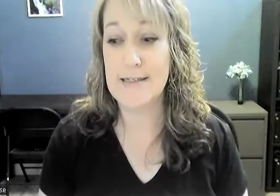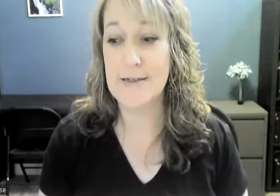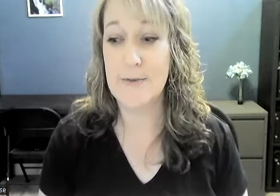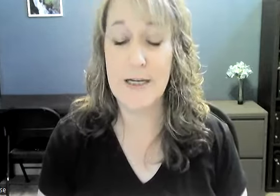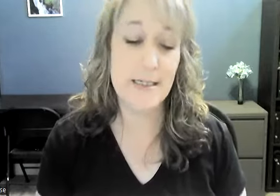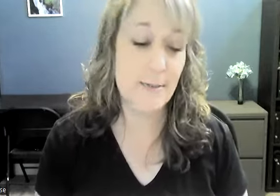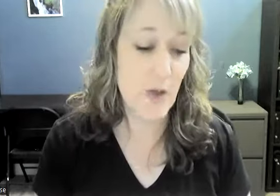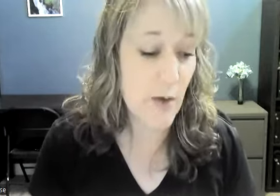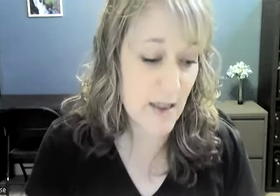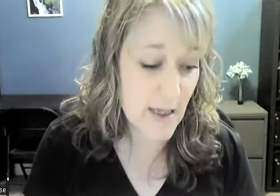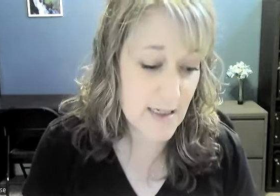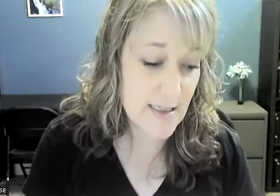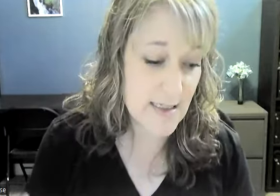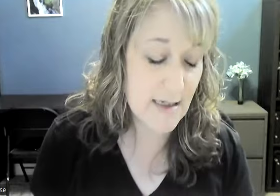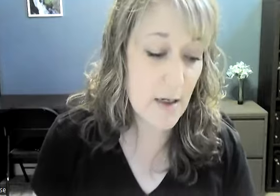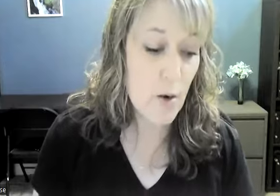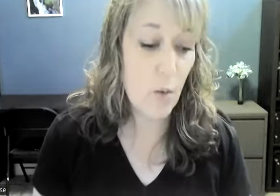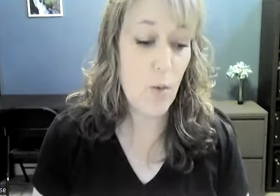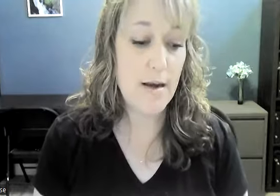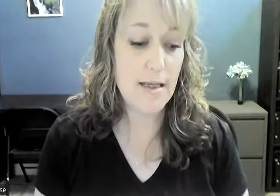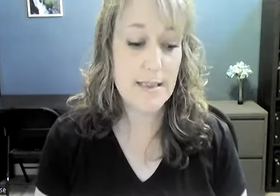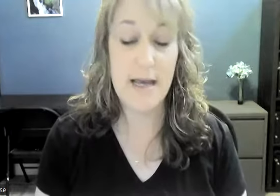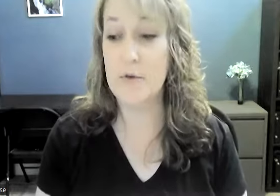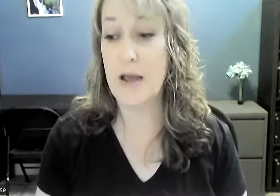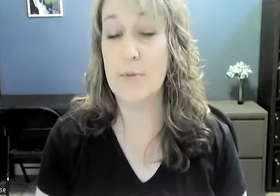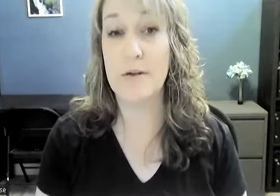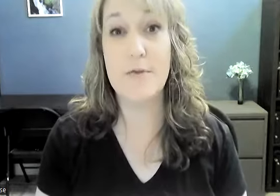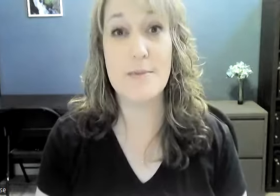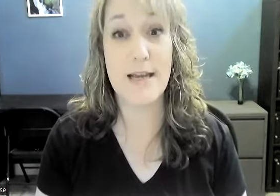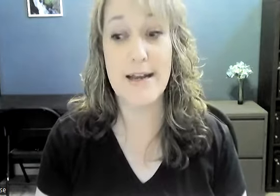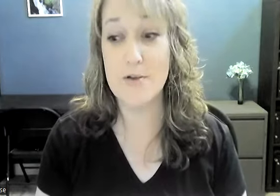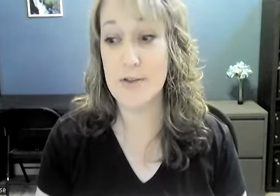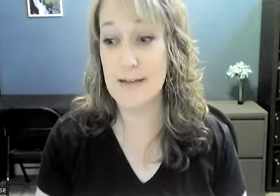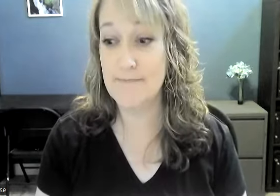different idea. Okay, that is lesson 110 vocabulary from Signing Naturally.